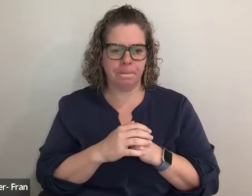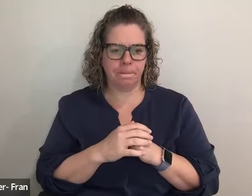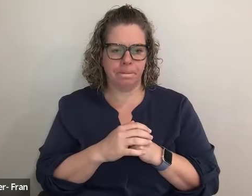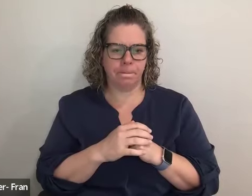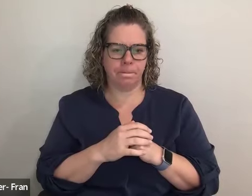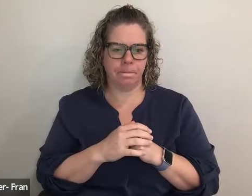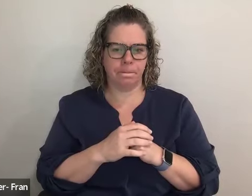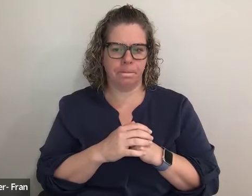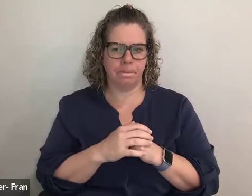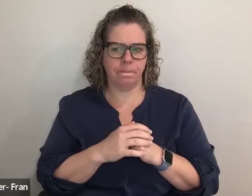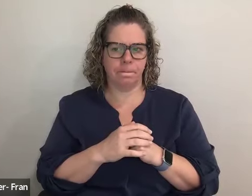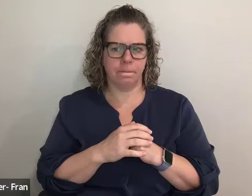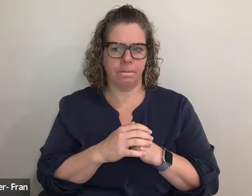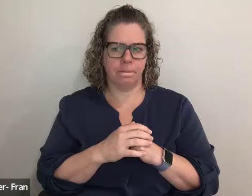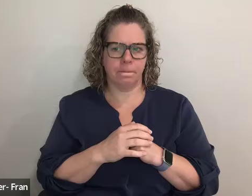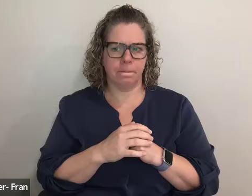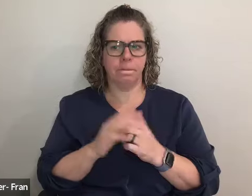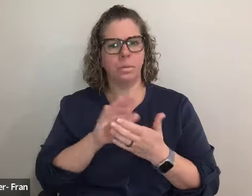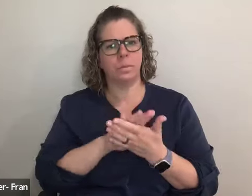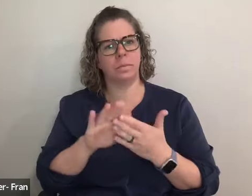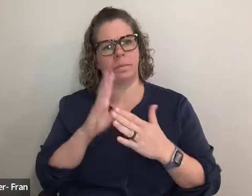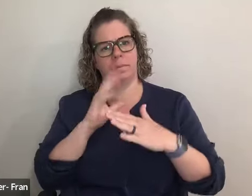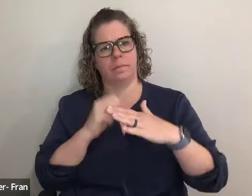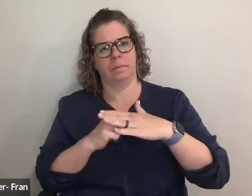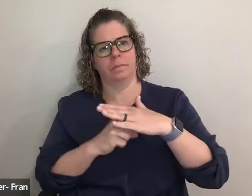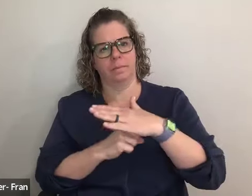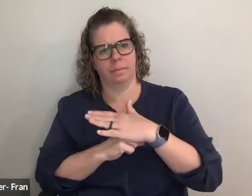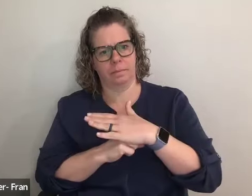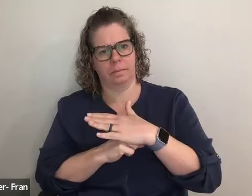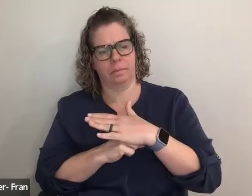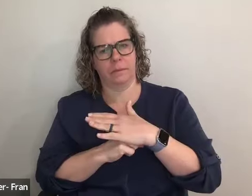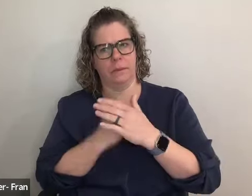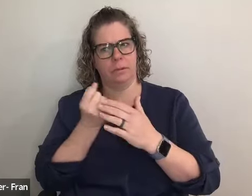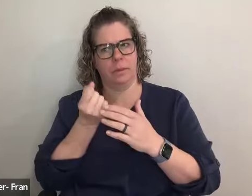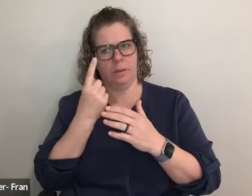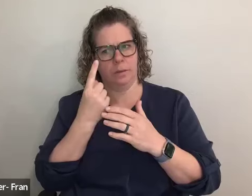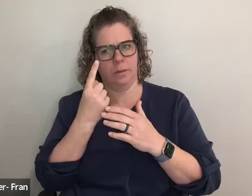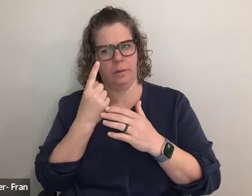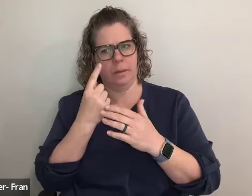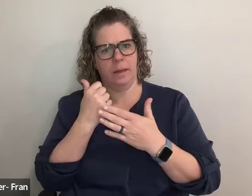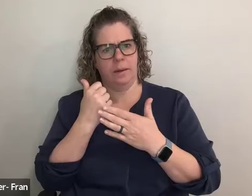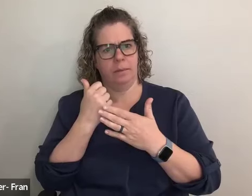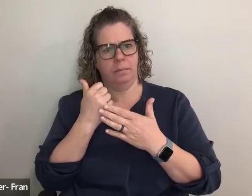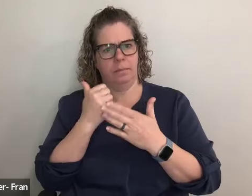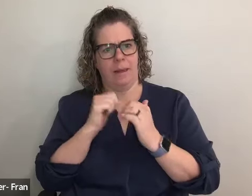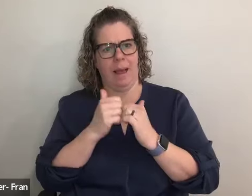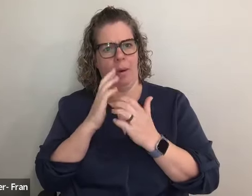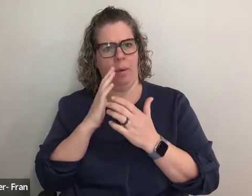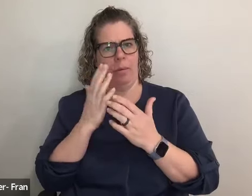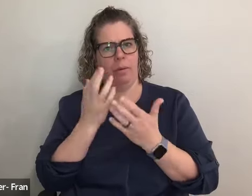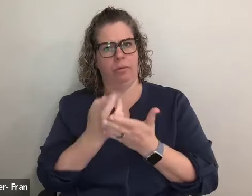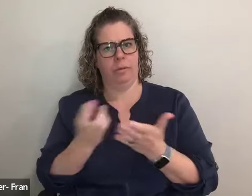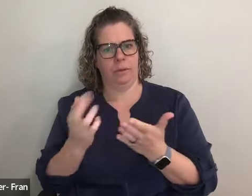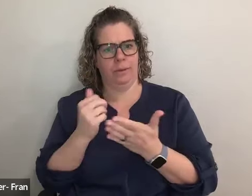nice foundation to support just how helpful these resources will be.